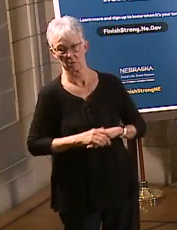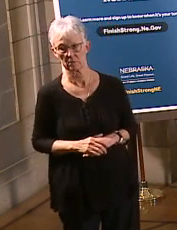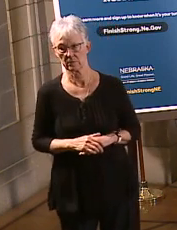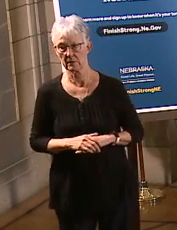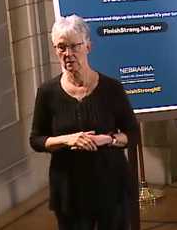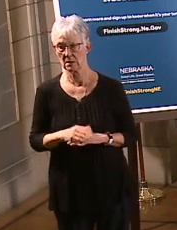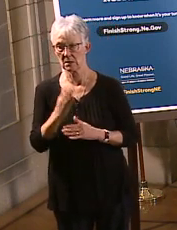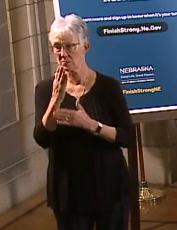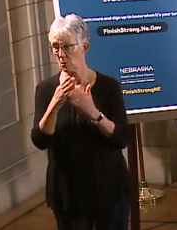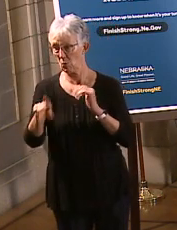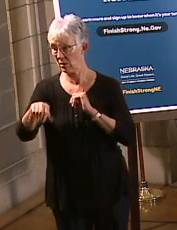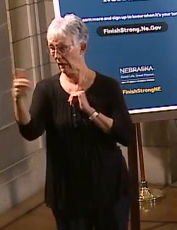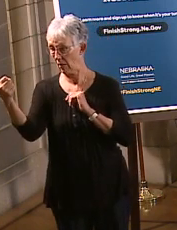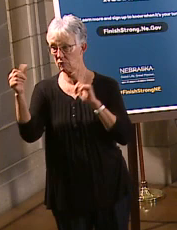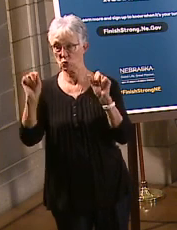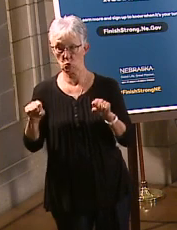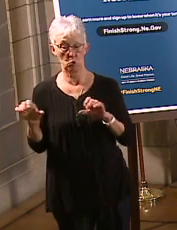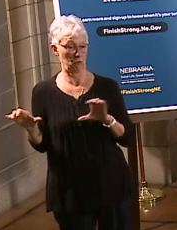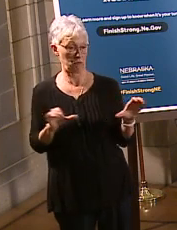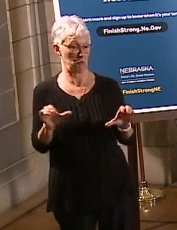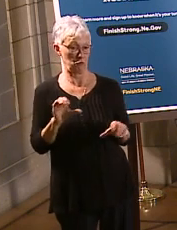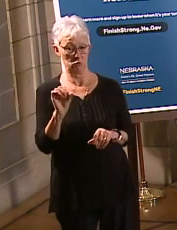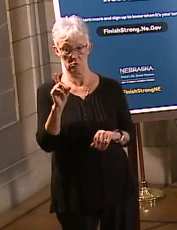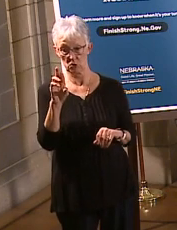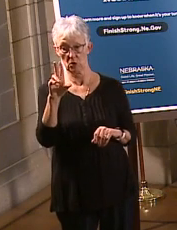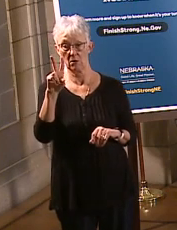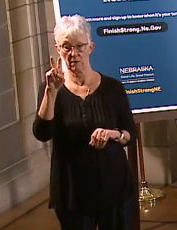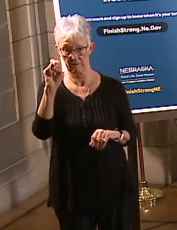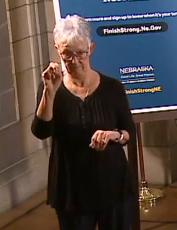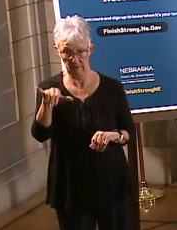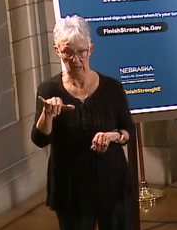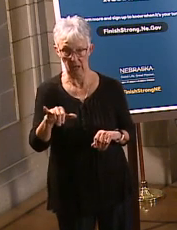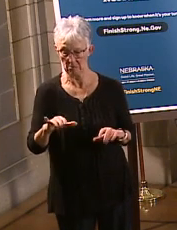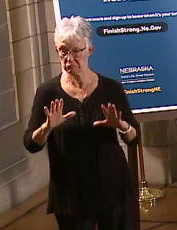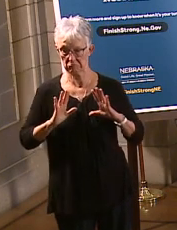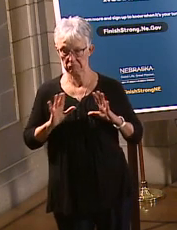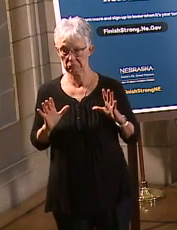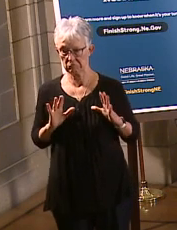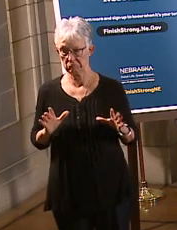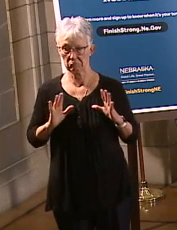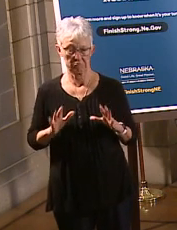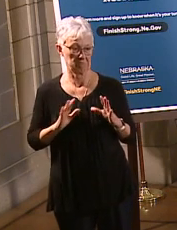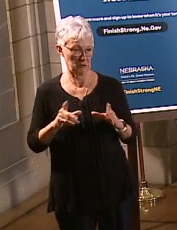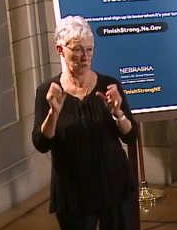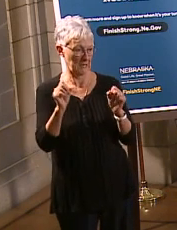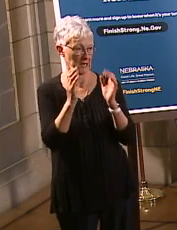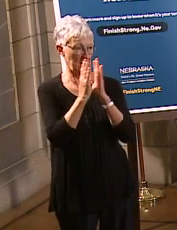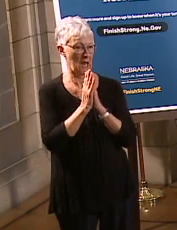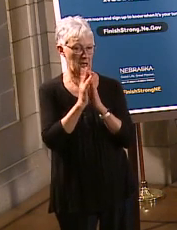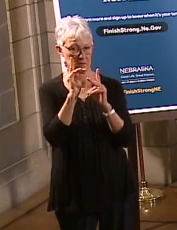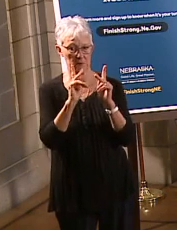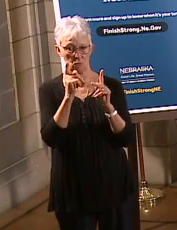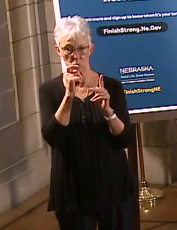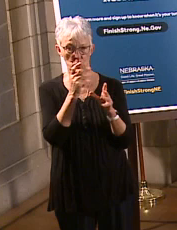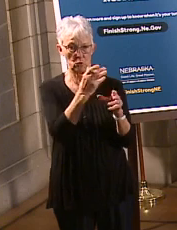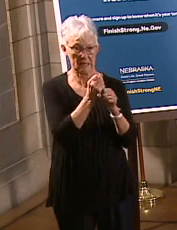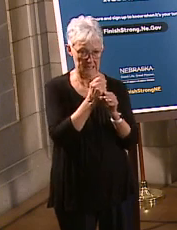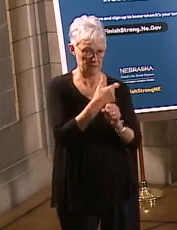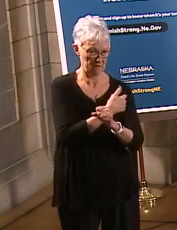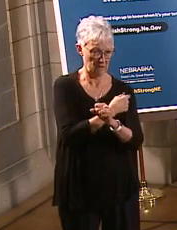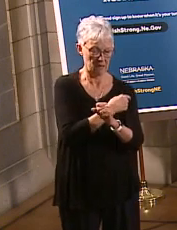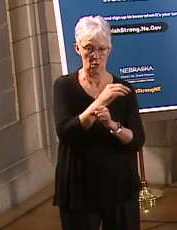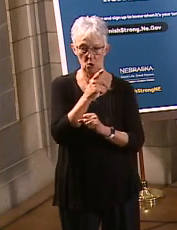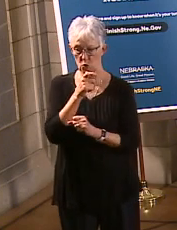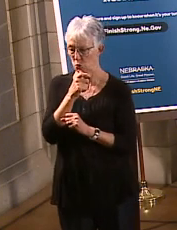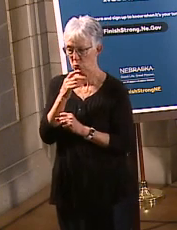survey out there, they're free to pursue that with the folks who are getting the vaccine or choosing not to get the vaccine, but we at the